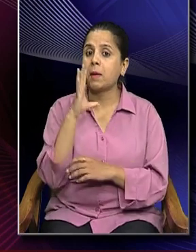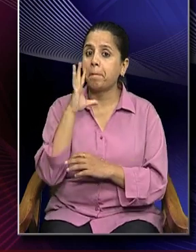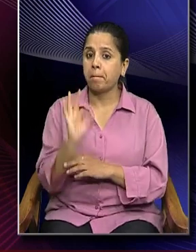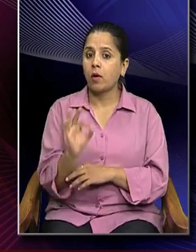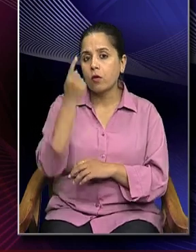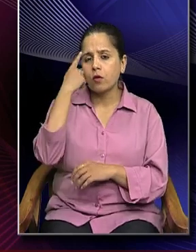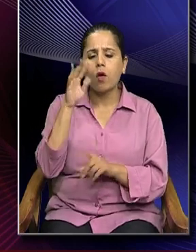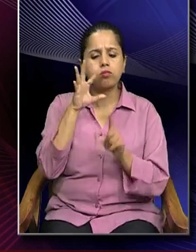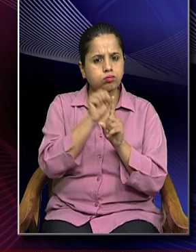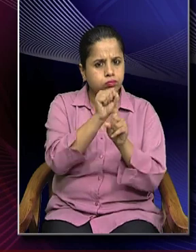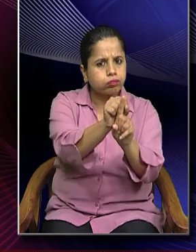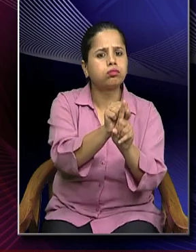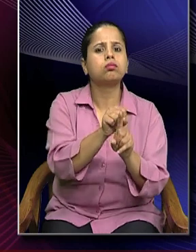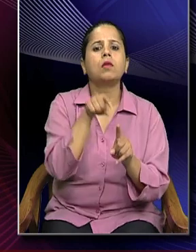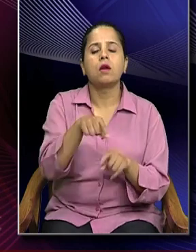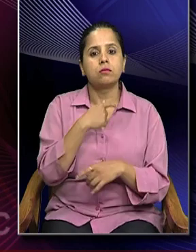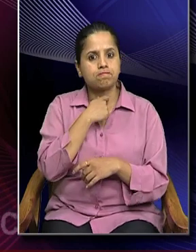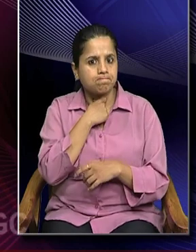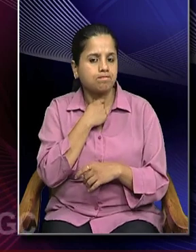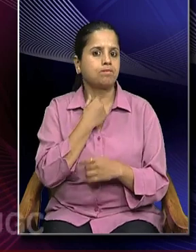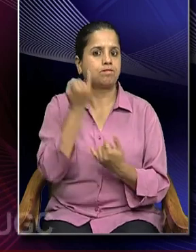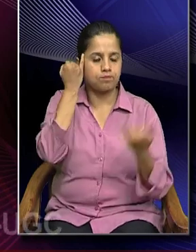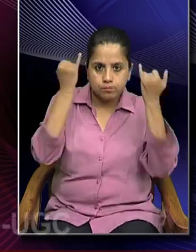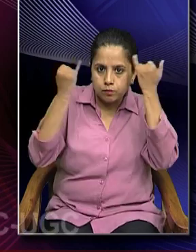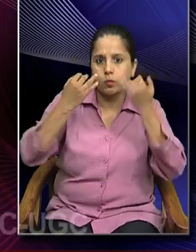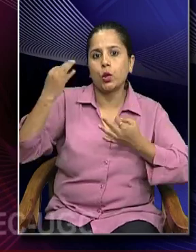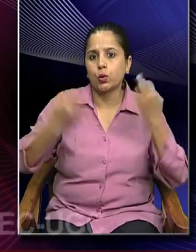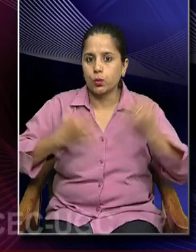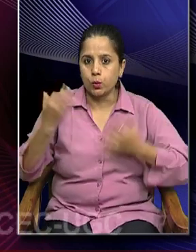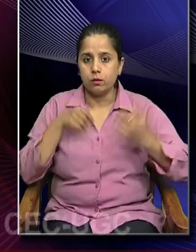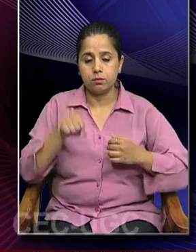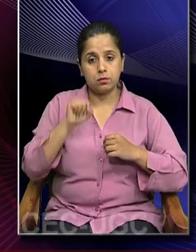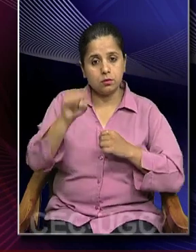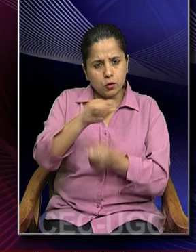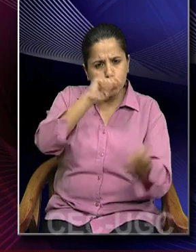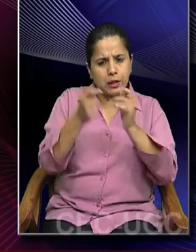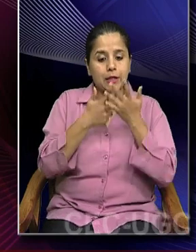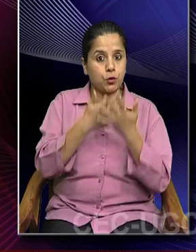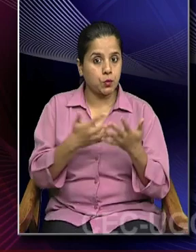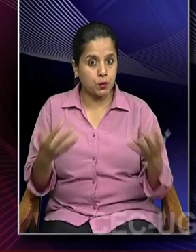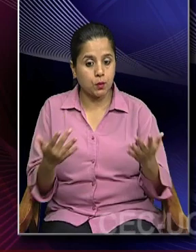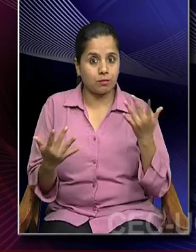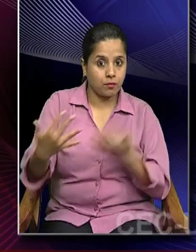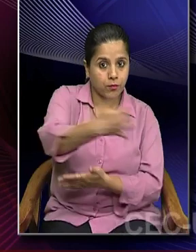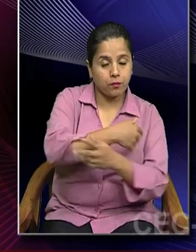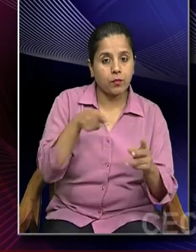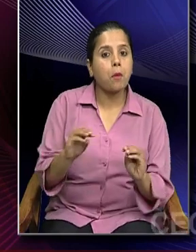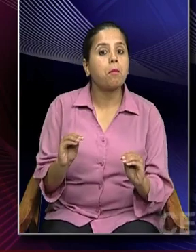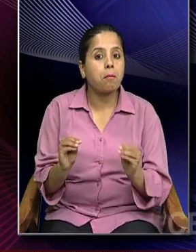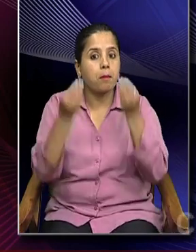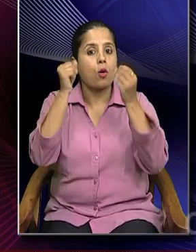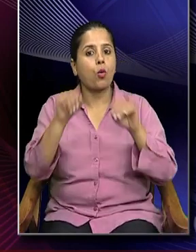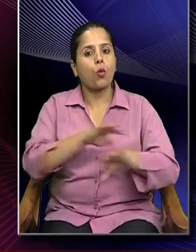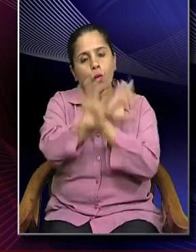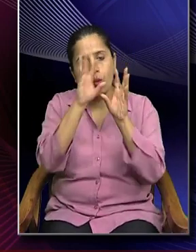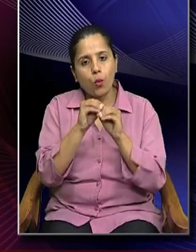for identifying the promising innovations, optimizing the resource allocation, and enhancing the